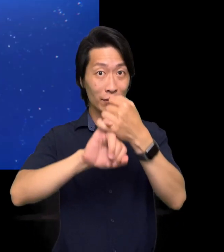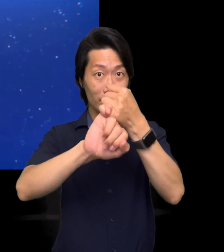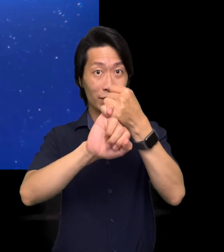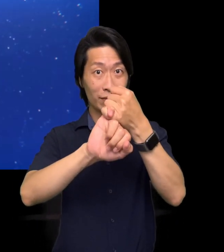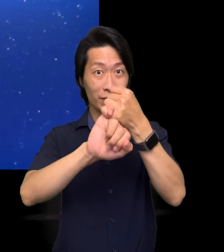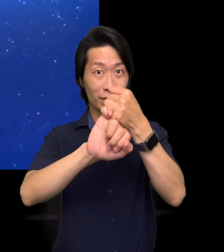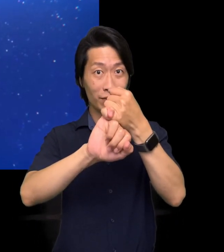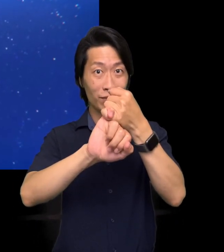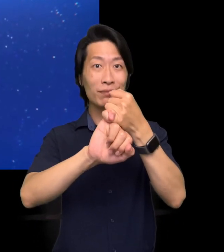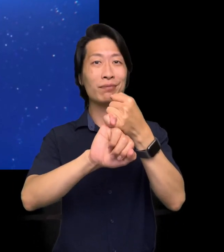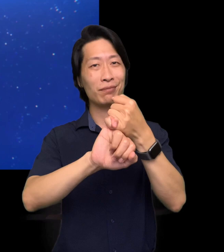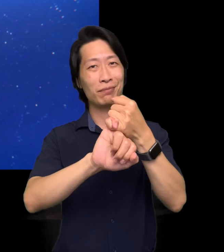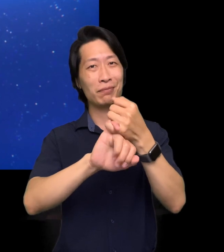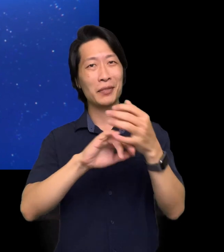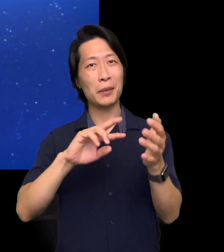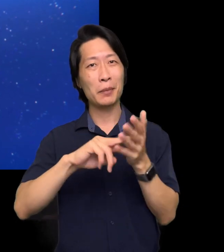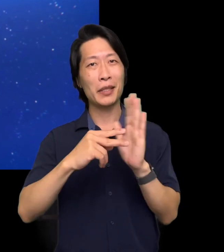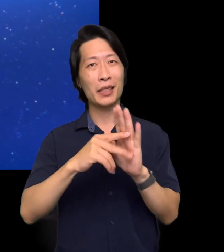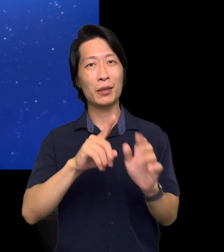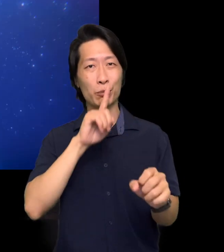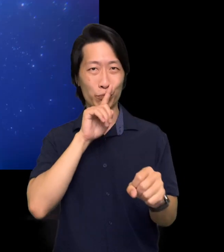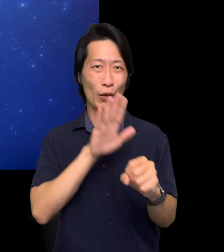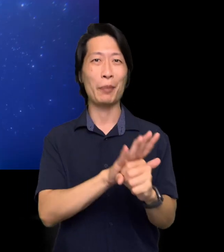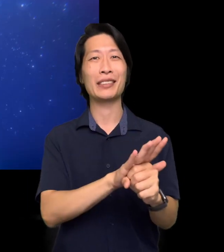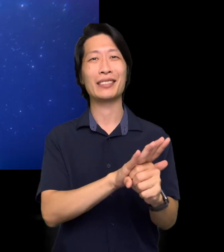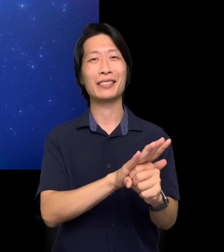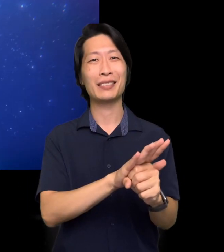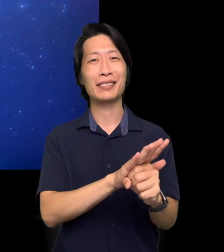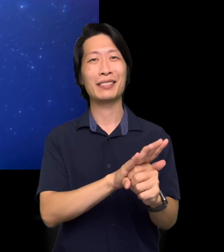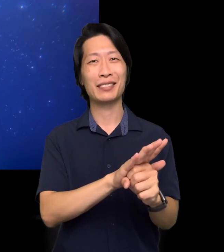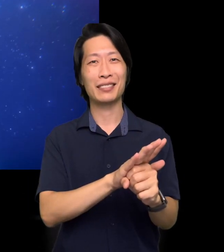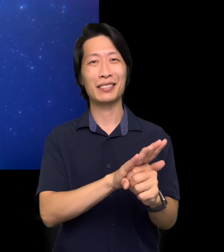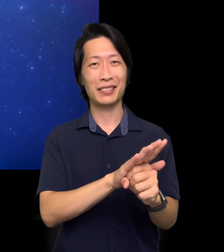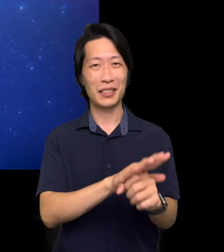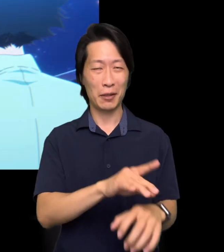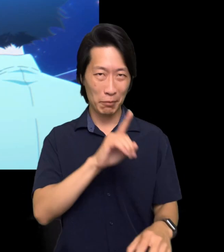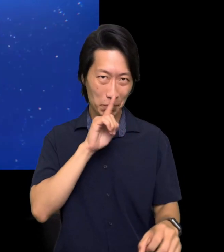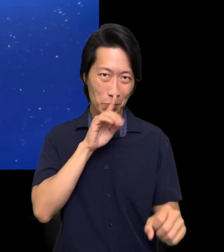This means to promise. To promise.